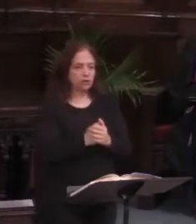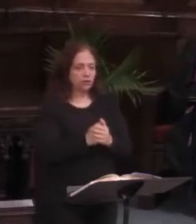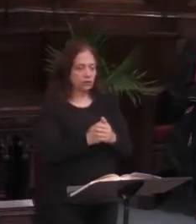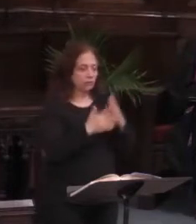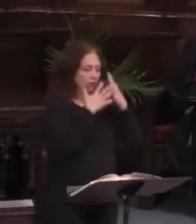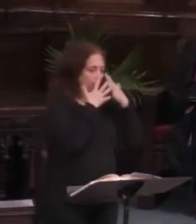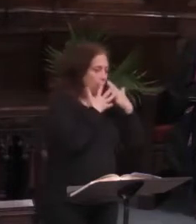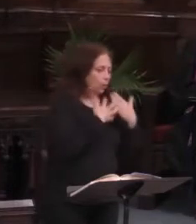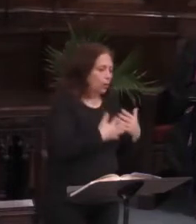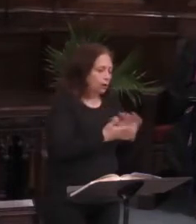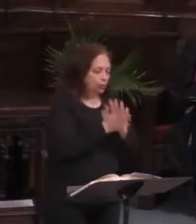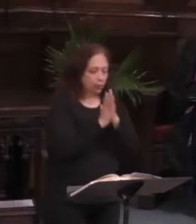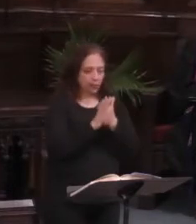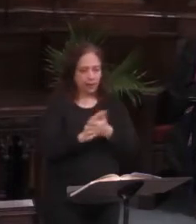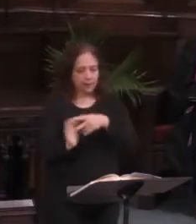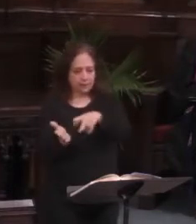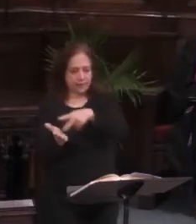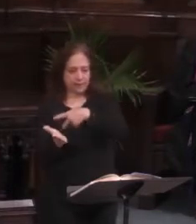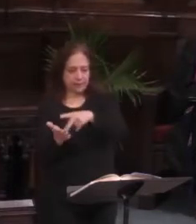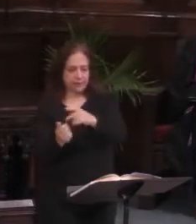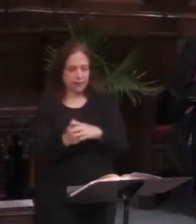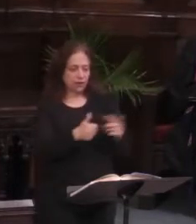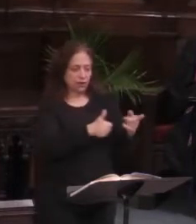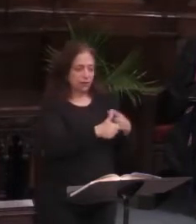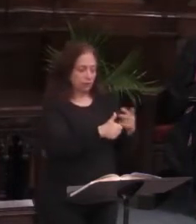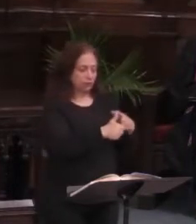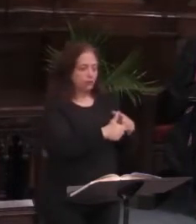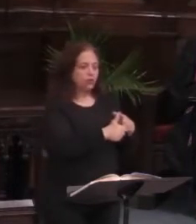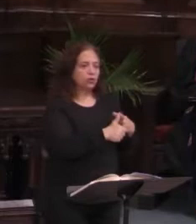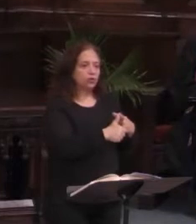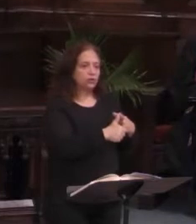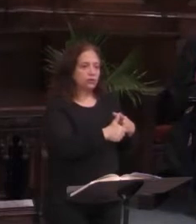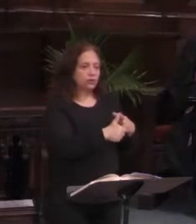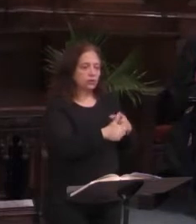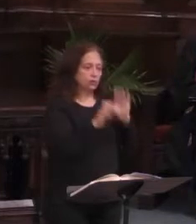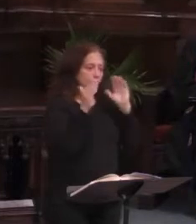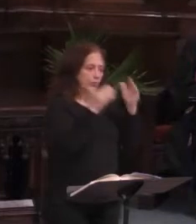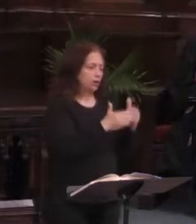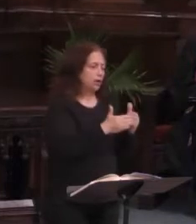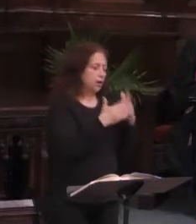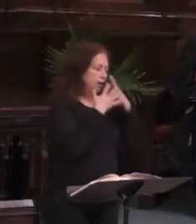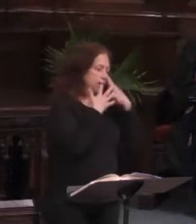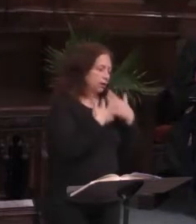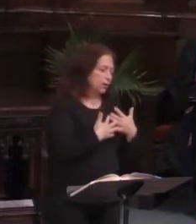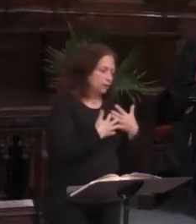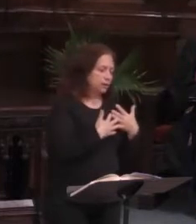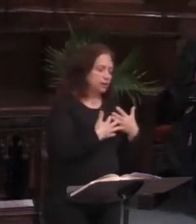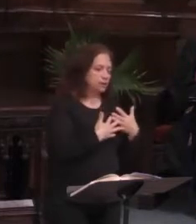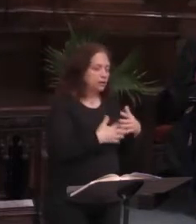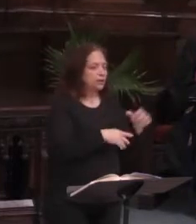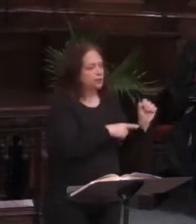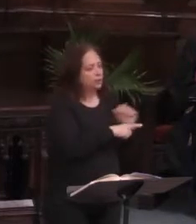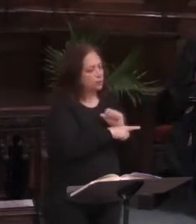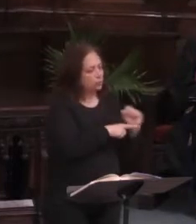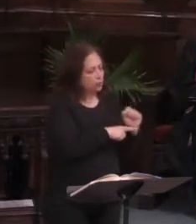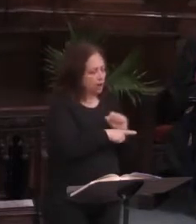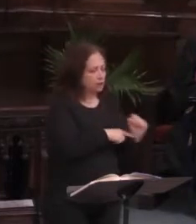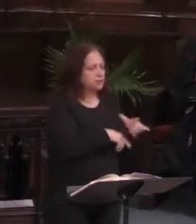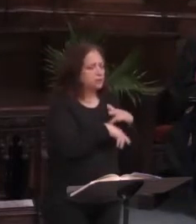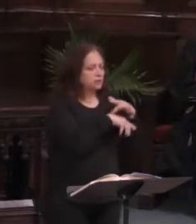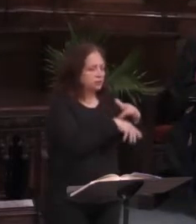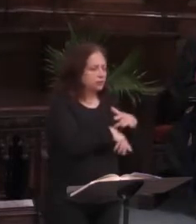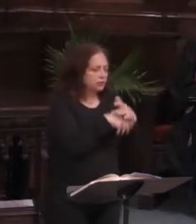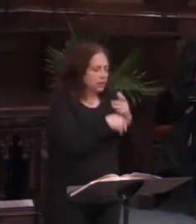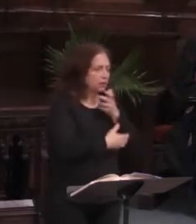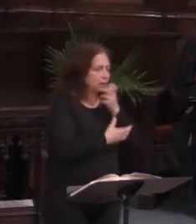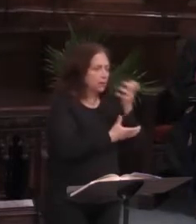Dancing. Our first movement will be focused on lament, the practice of lament. What is lament